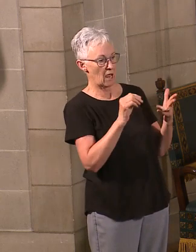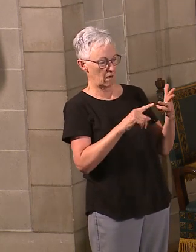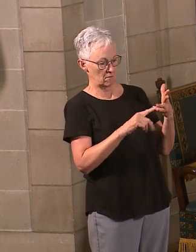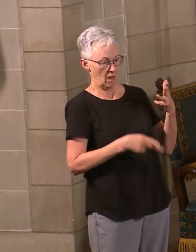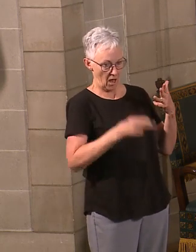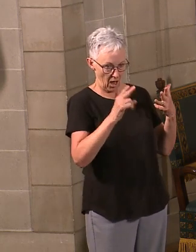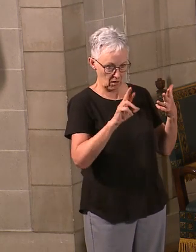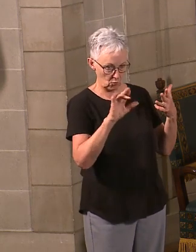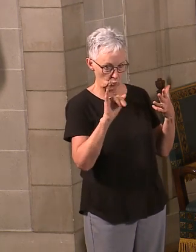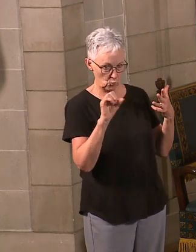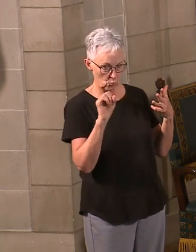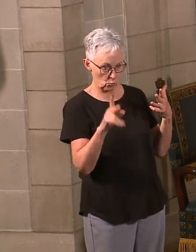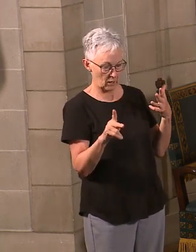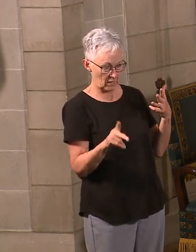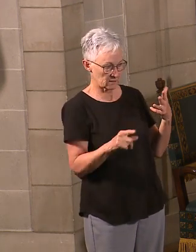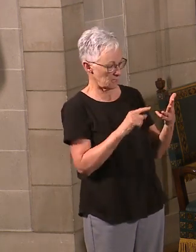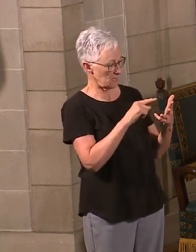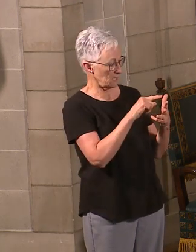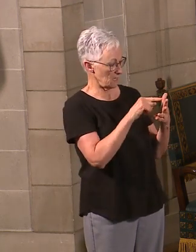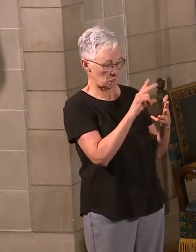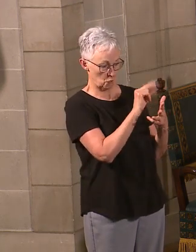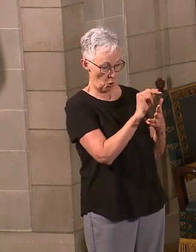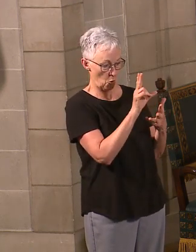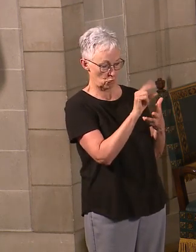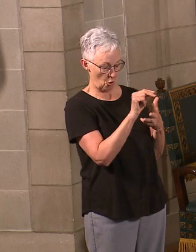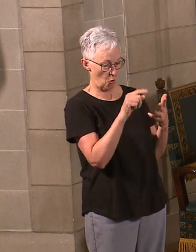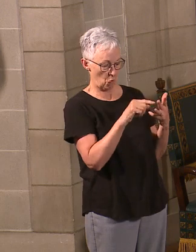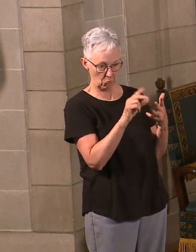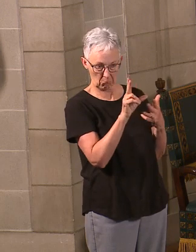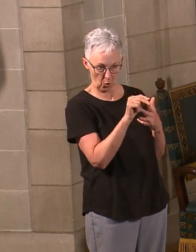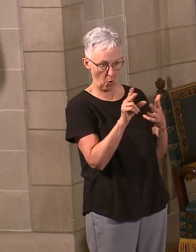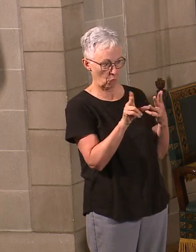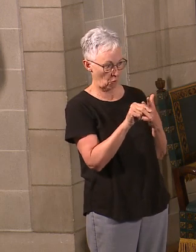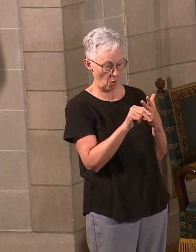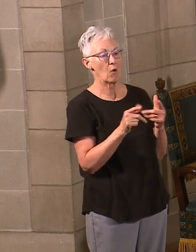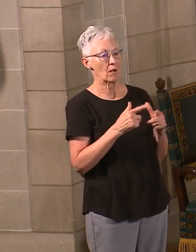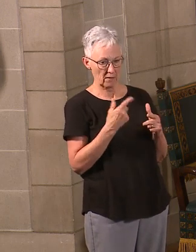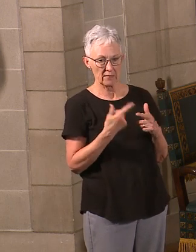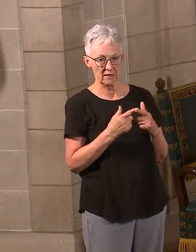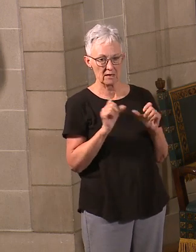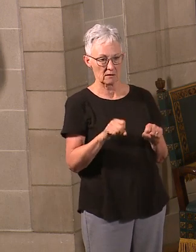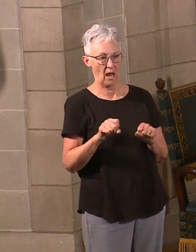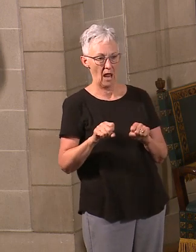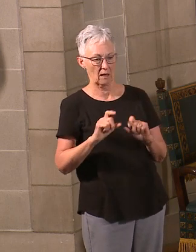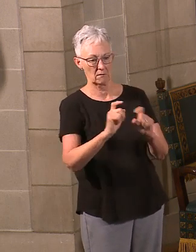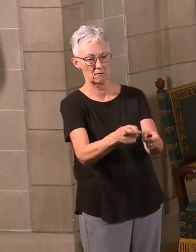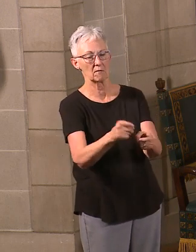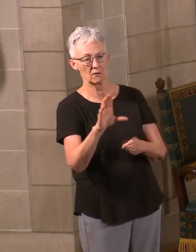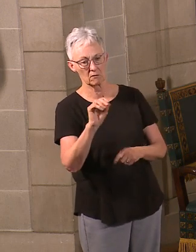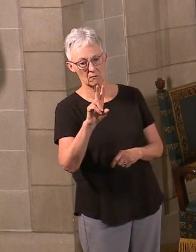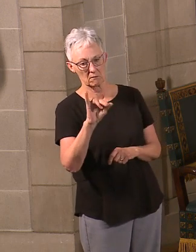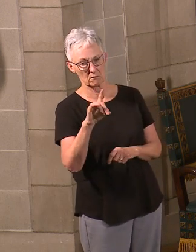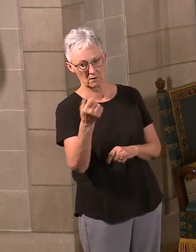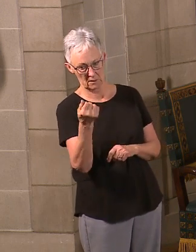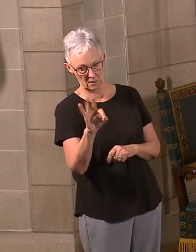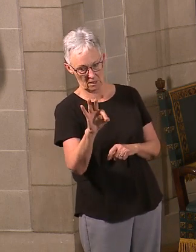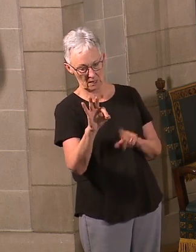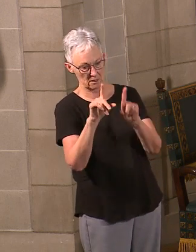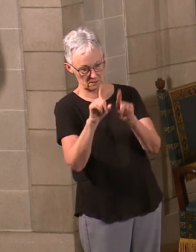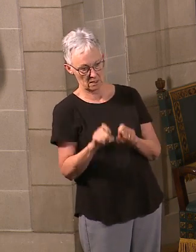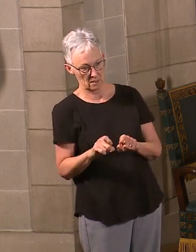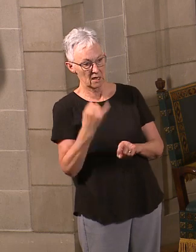who's been exposed to somebody who's known to have coronavirus, if you're a healthcare worker, a nursing home worker, if you're in a nursing home, if you're high risk